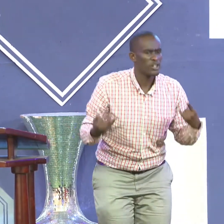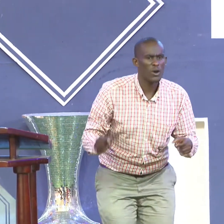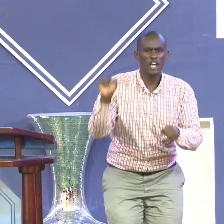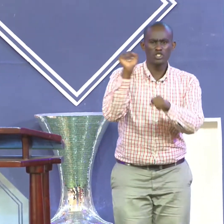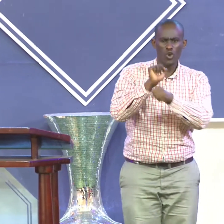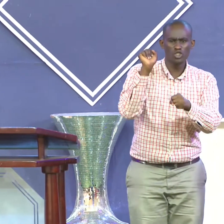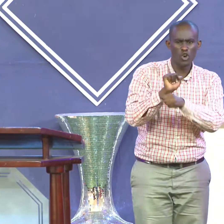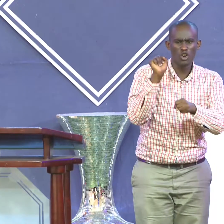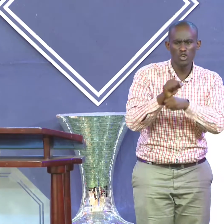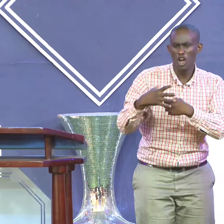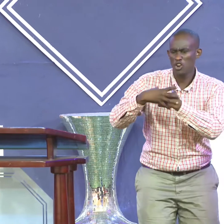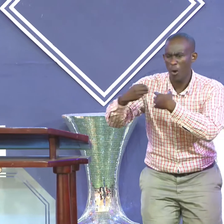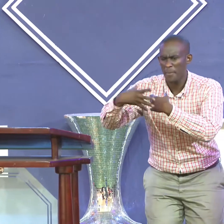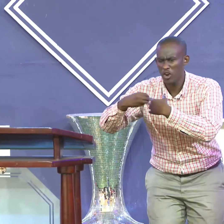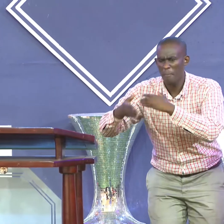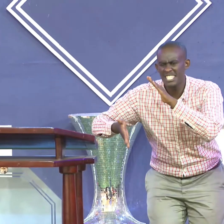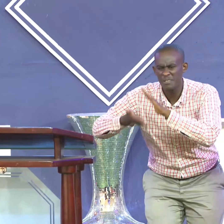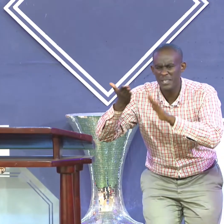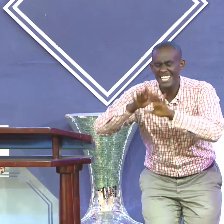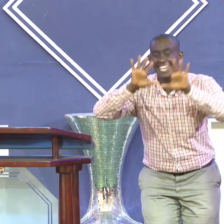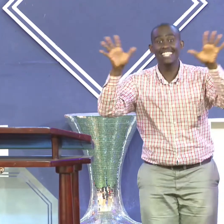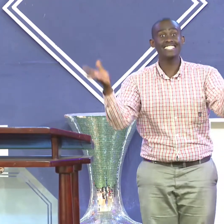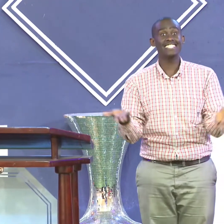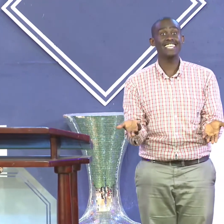Every time you want to get wealth at the speed of the world,